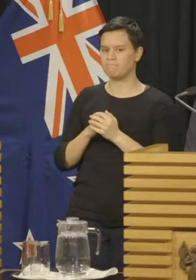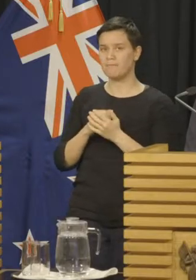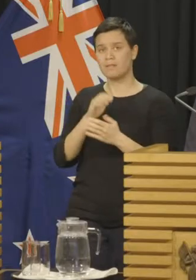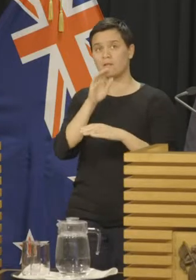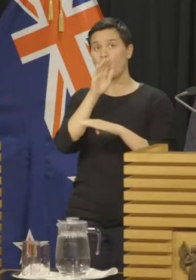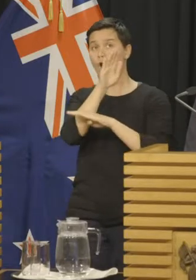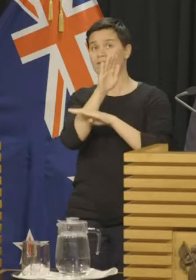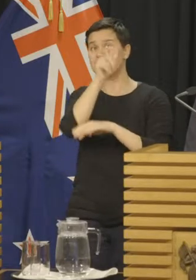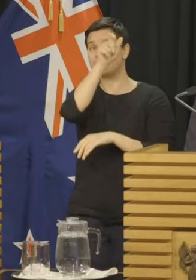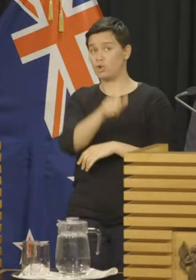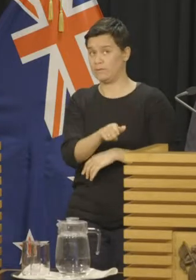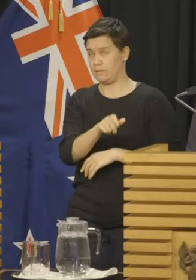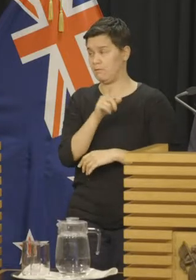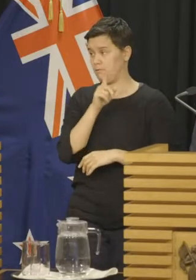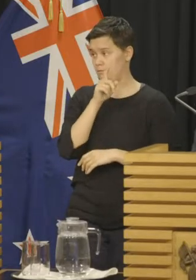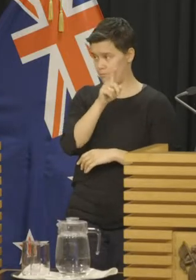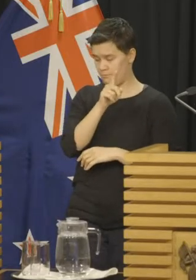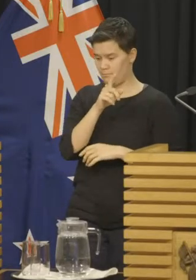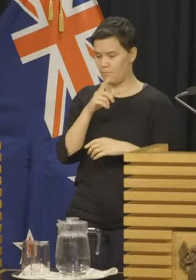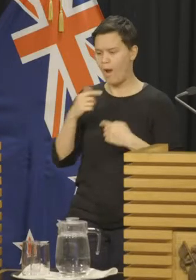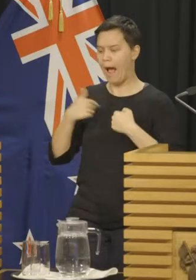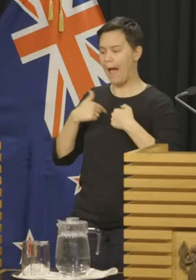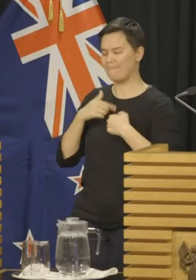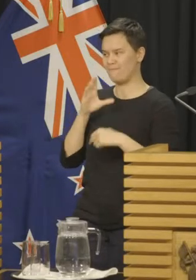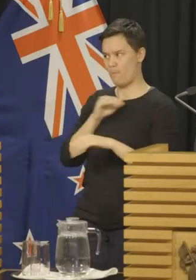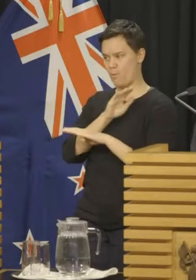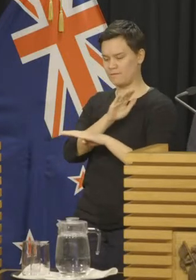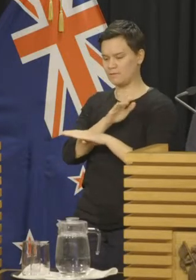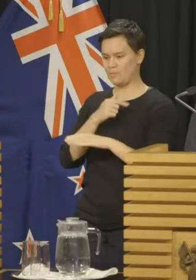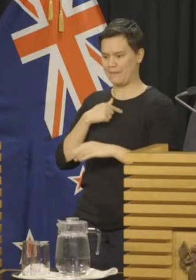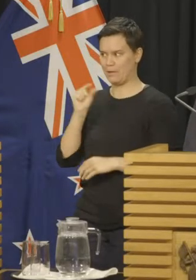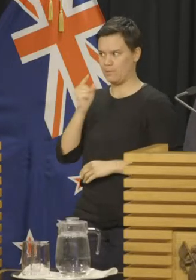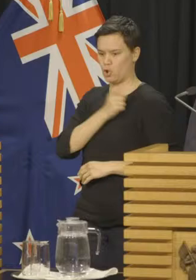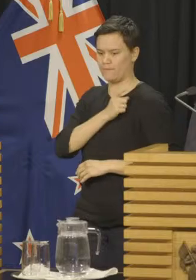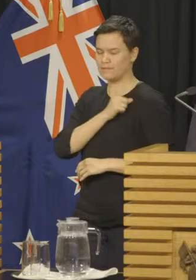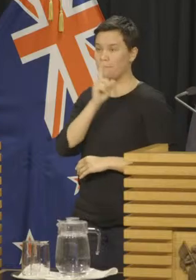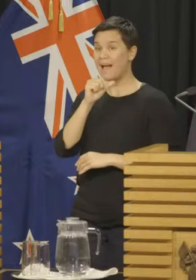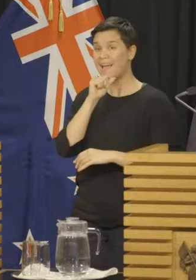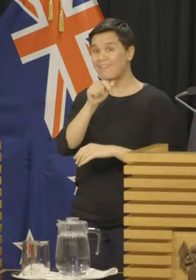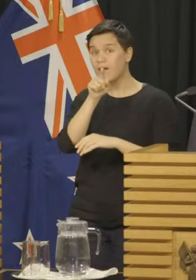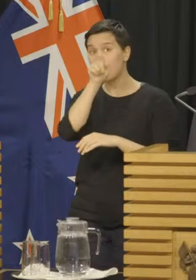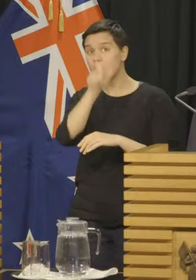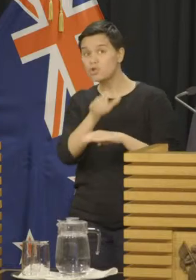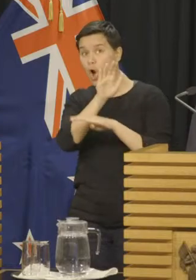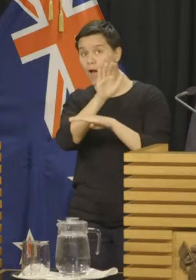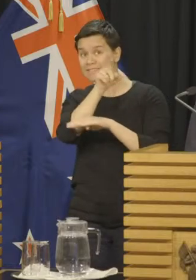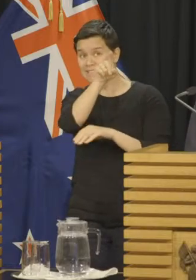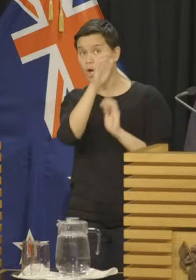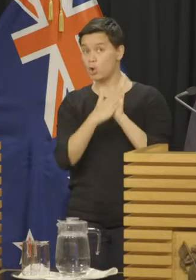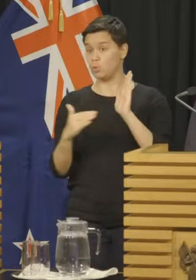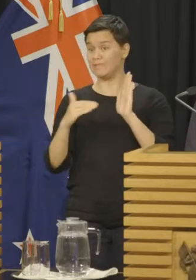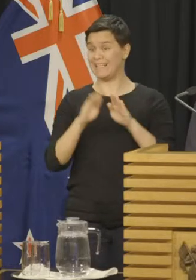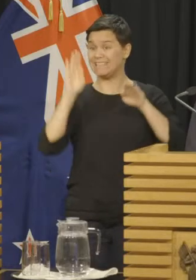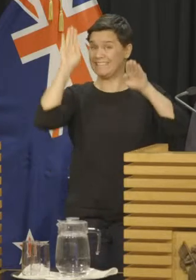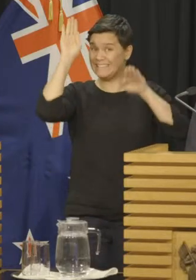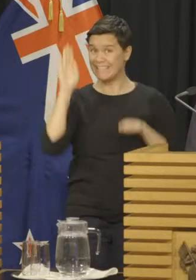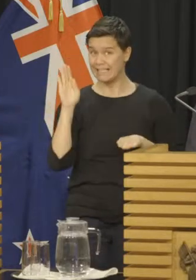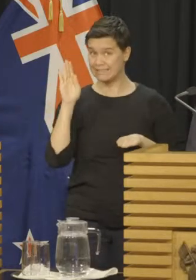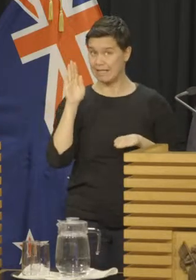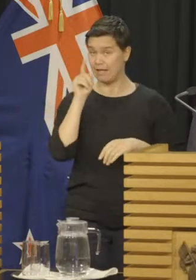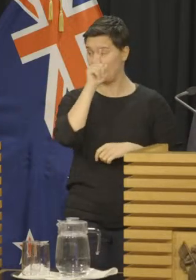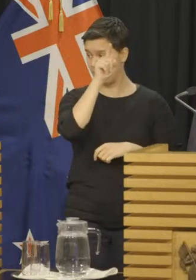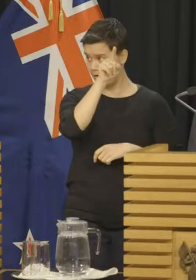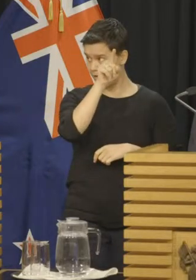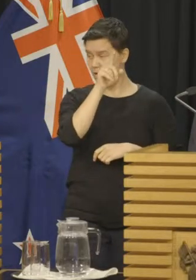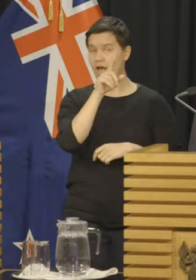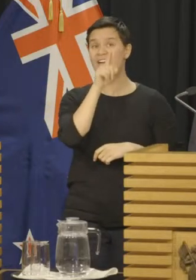Zealand electoral system, I'm a bit nervous about this one, but I understand that if you're an overseas-based Kiwi, you can vote in the election, but you have to have set foot in New Zealand. Within the last